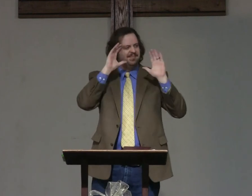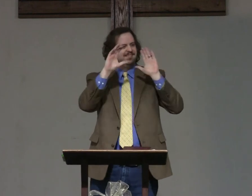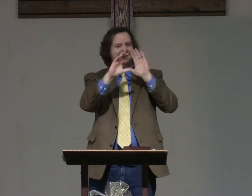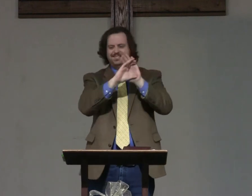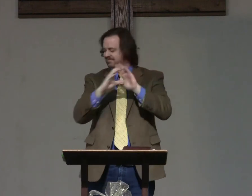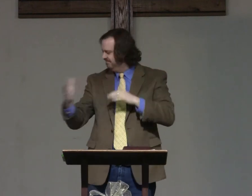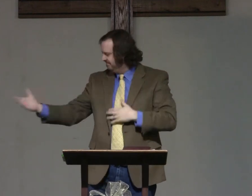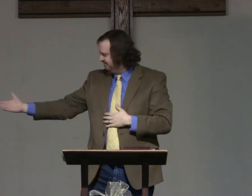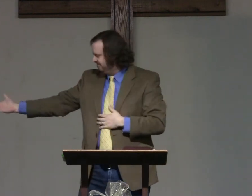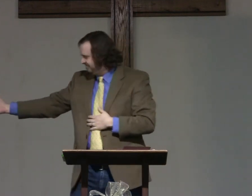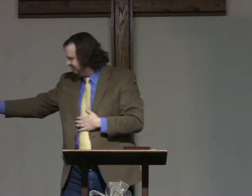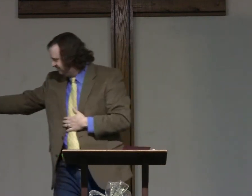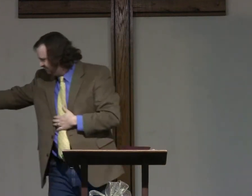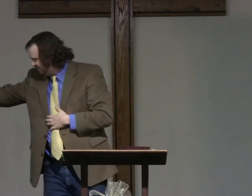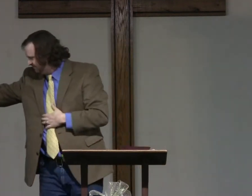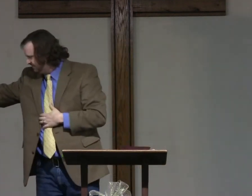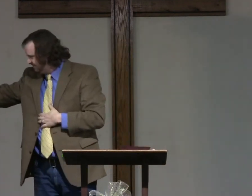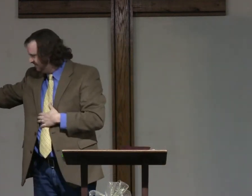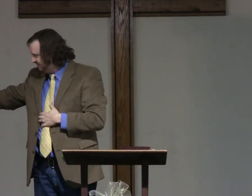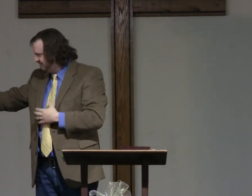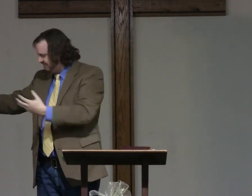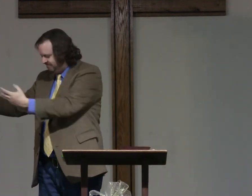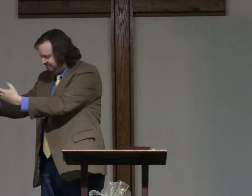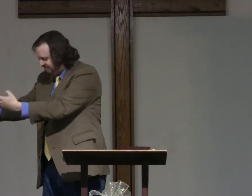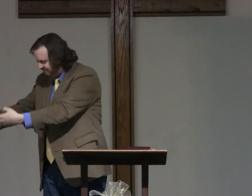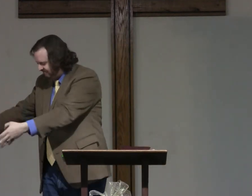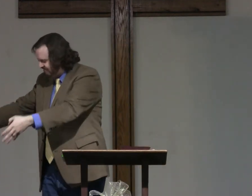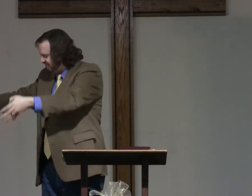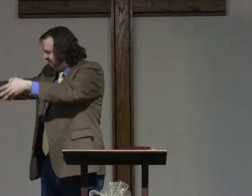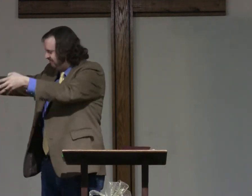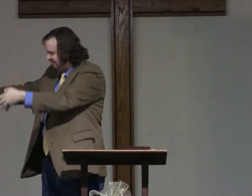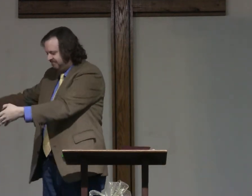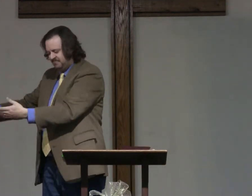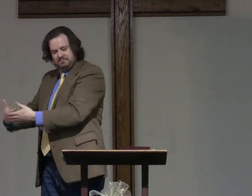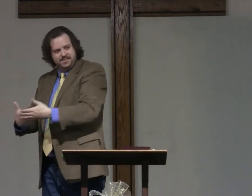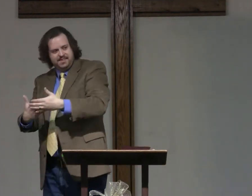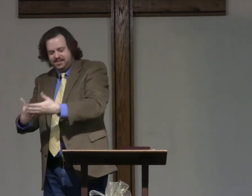So, this matches the symbolism that we have here with the manger.